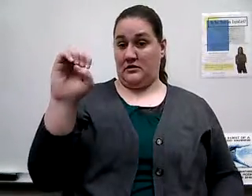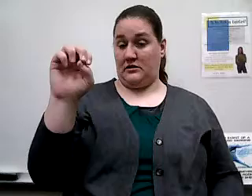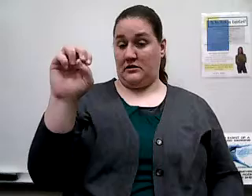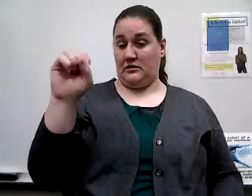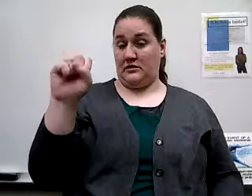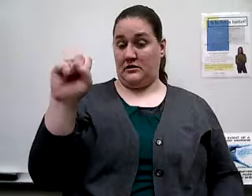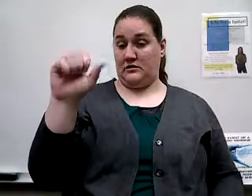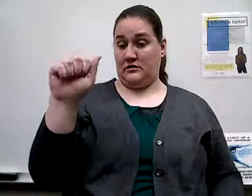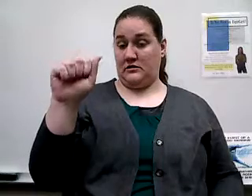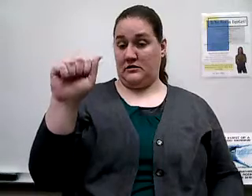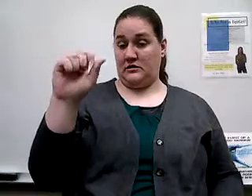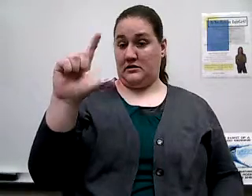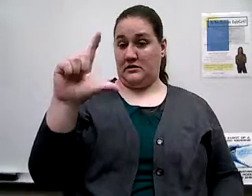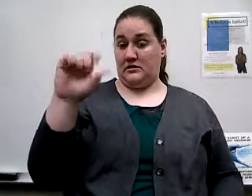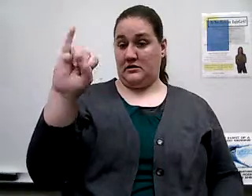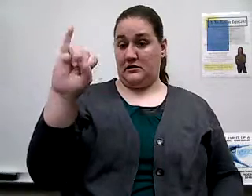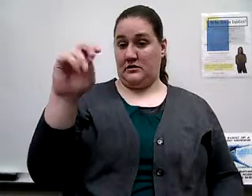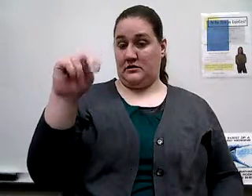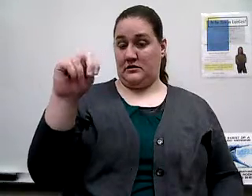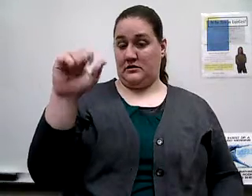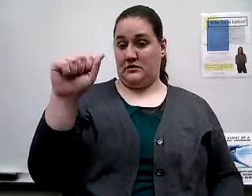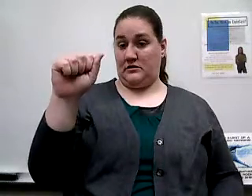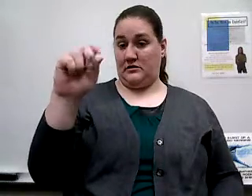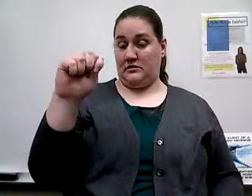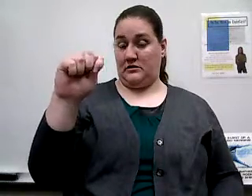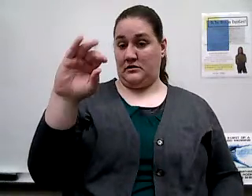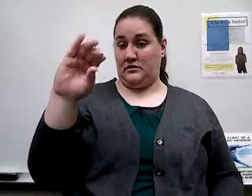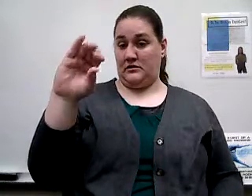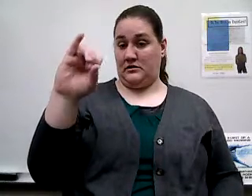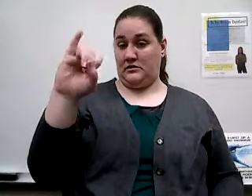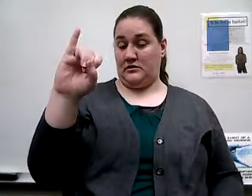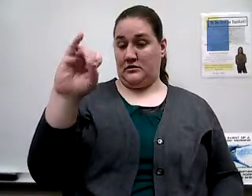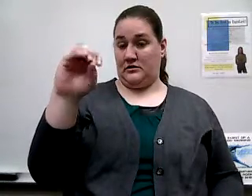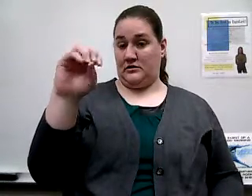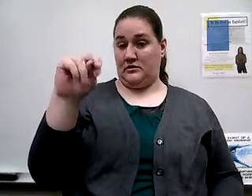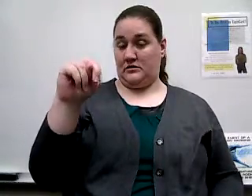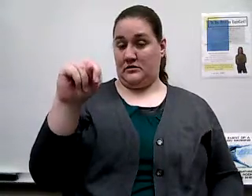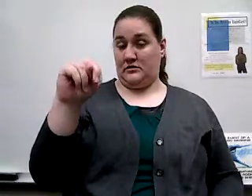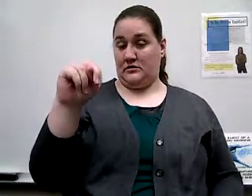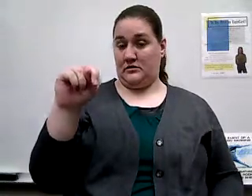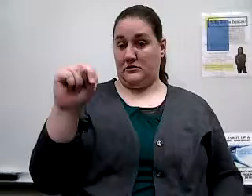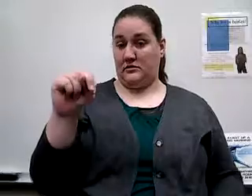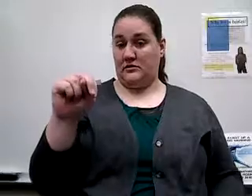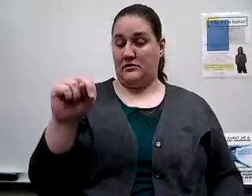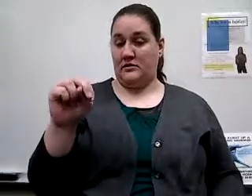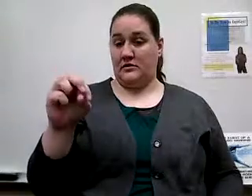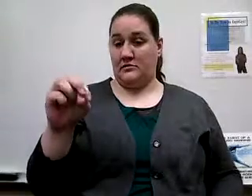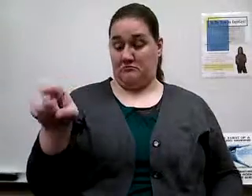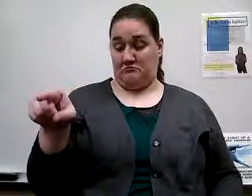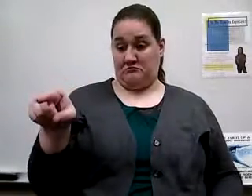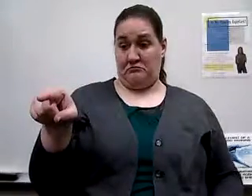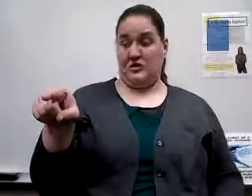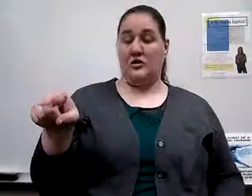Desalination. One method to use evaporation. Remember what that was? The water evaporates and the salt stays.